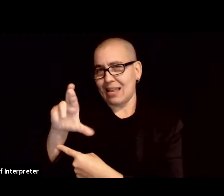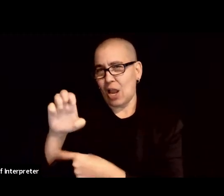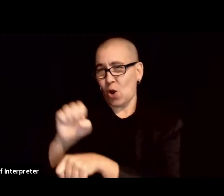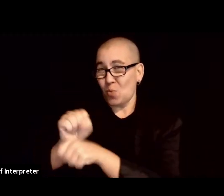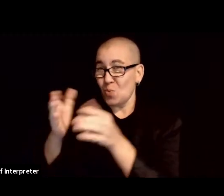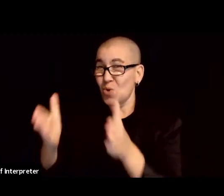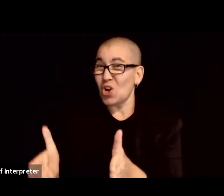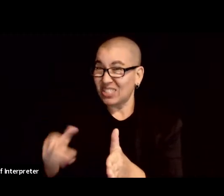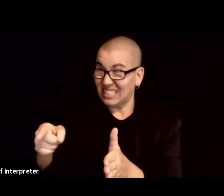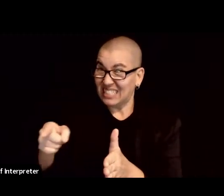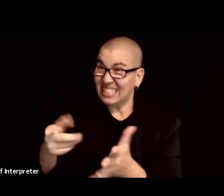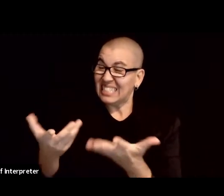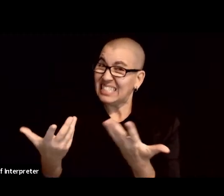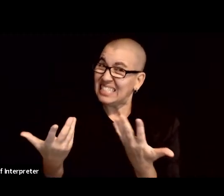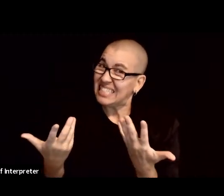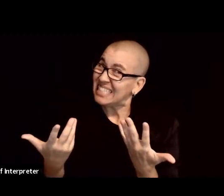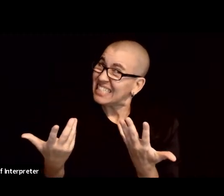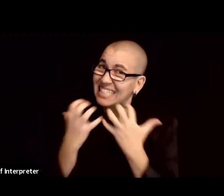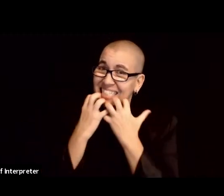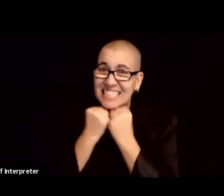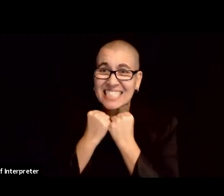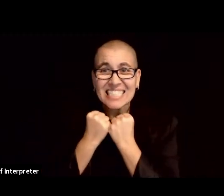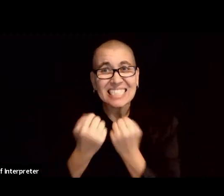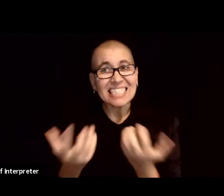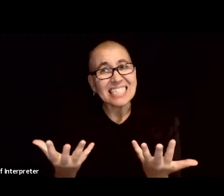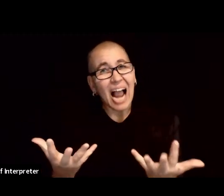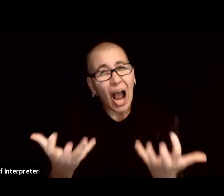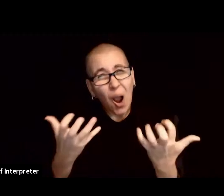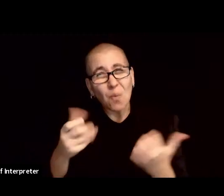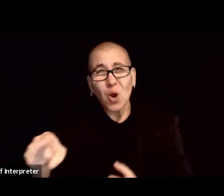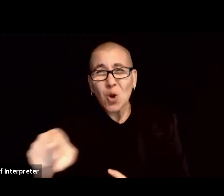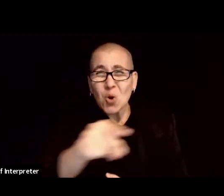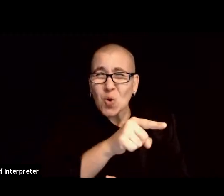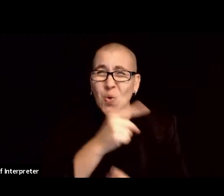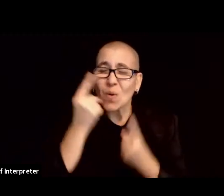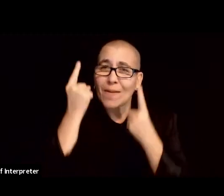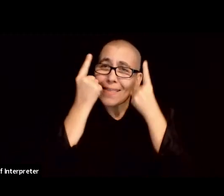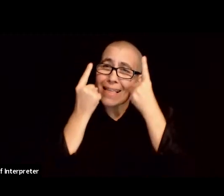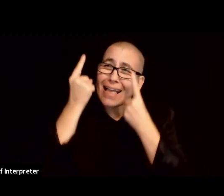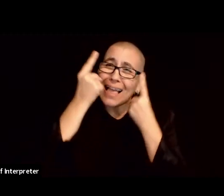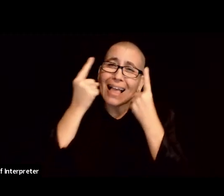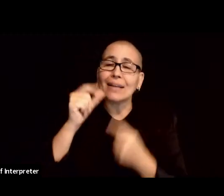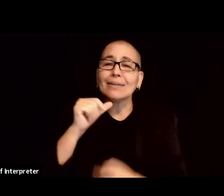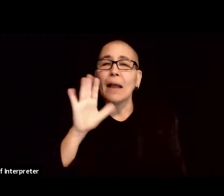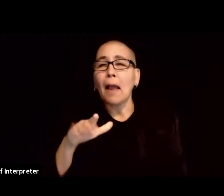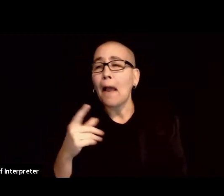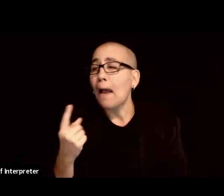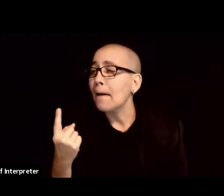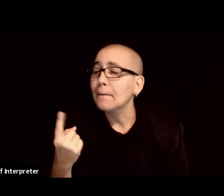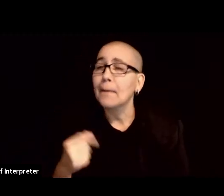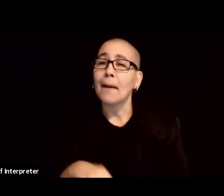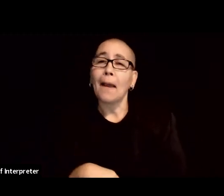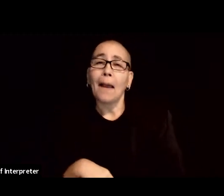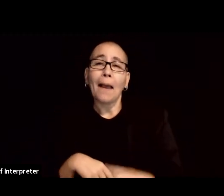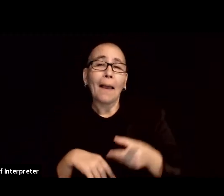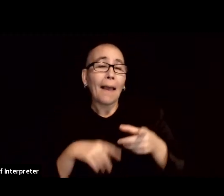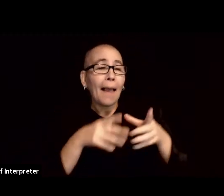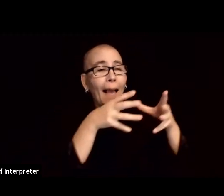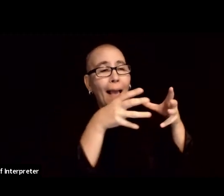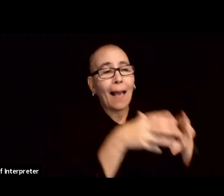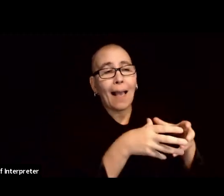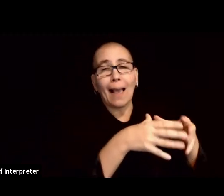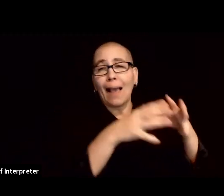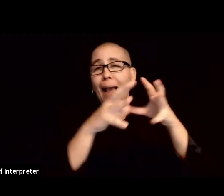make this point once again, it's just not one or two big notable events that's causing this incredibly high level of